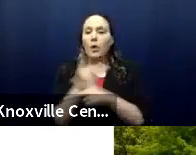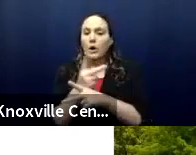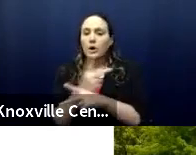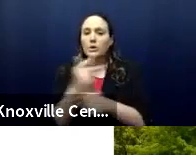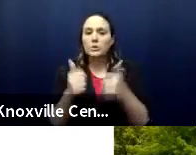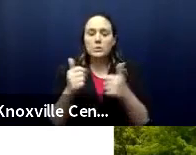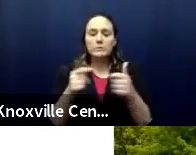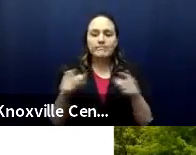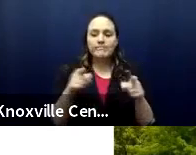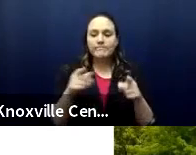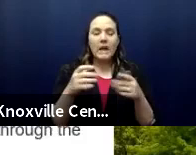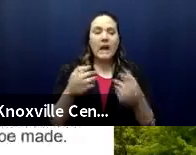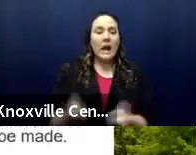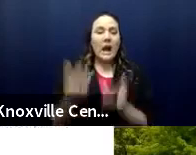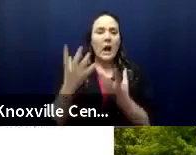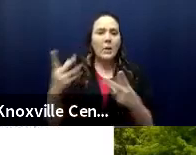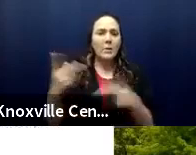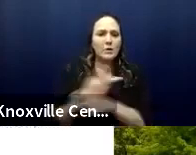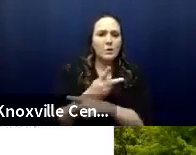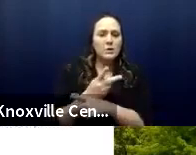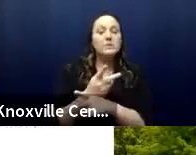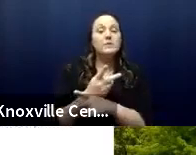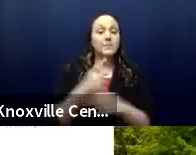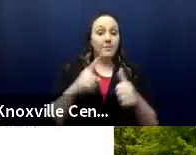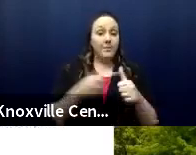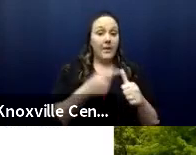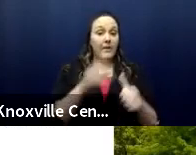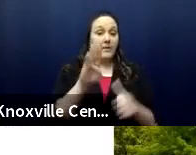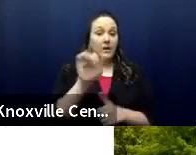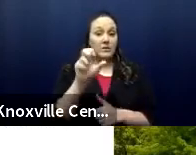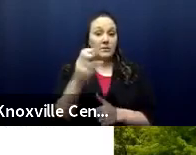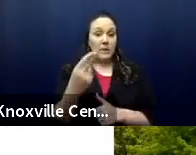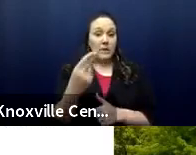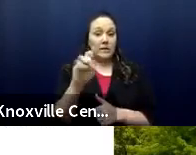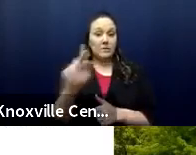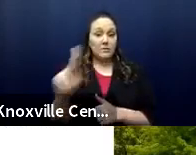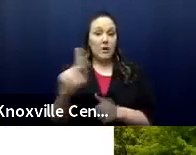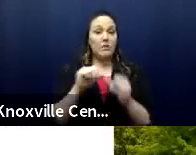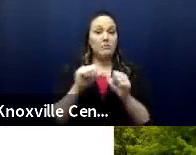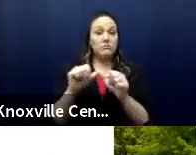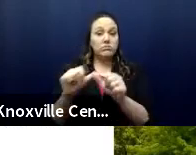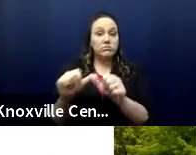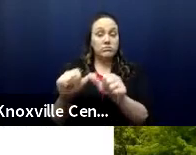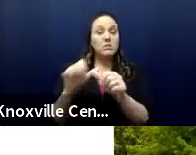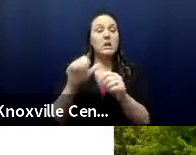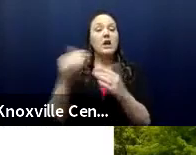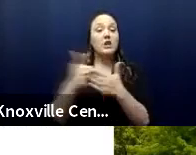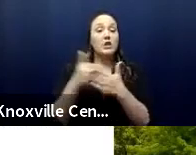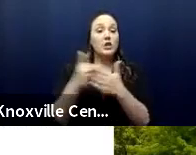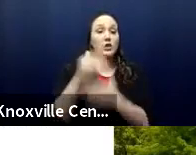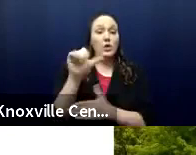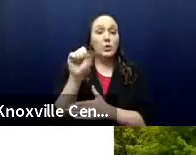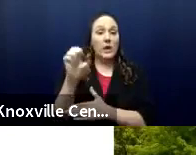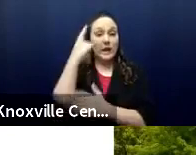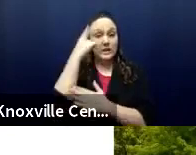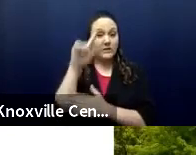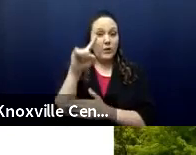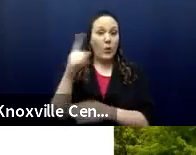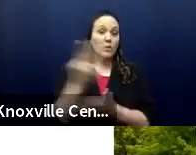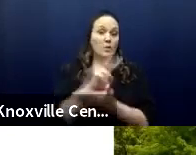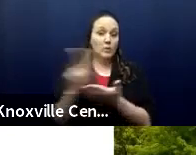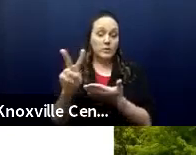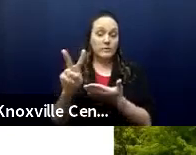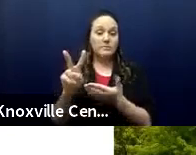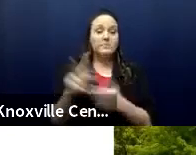much worse. Moving to the first benchmark, sustained reduction or stability in new cases for 14 days.